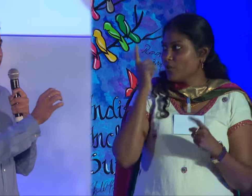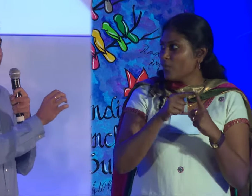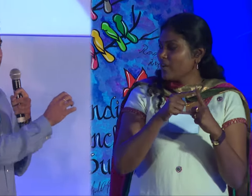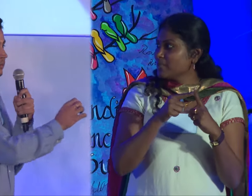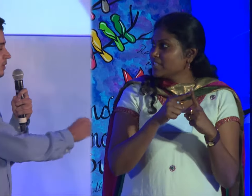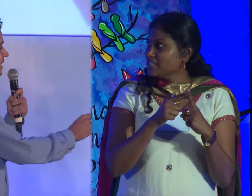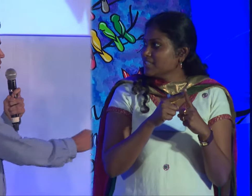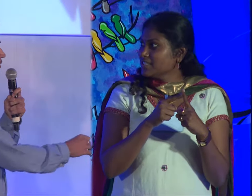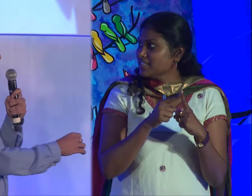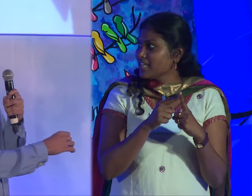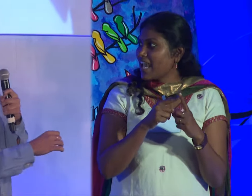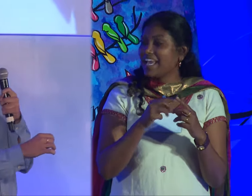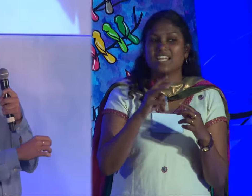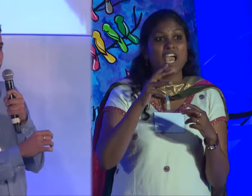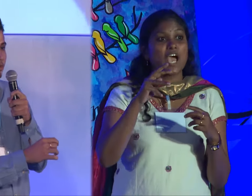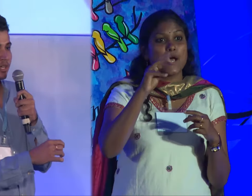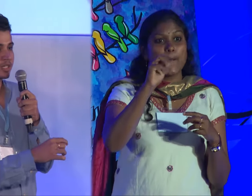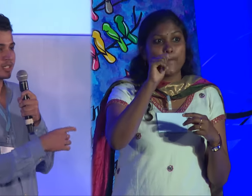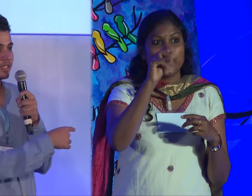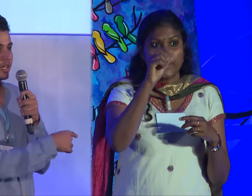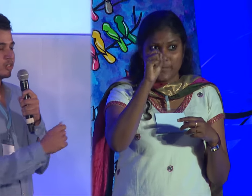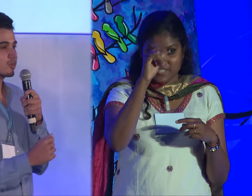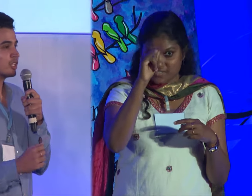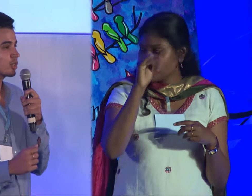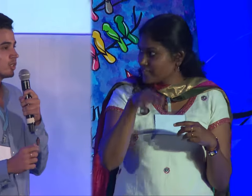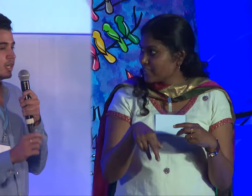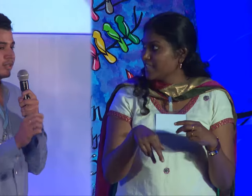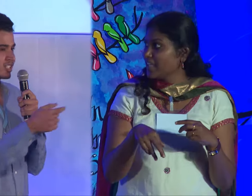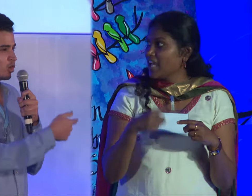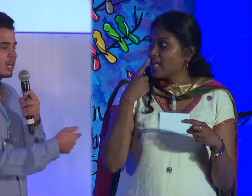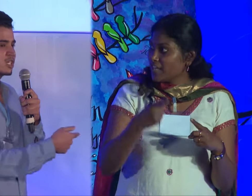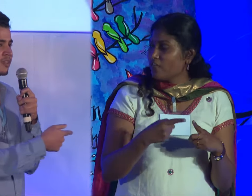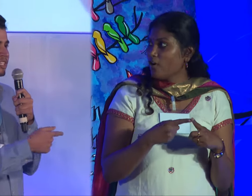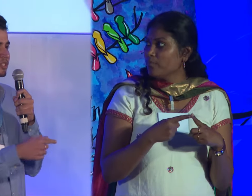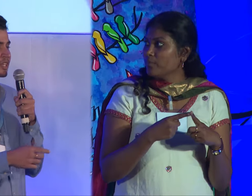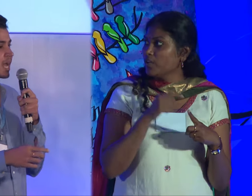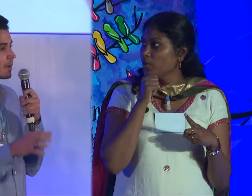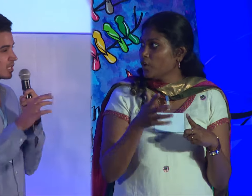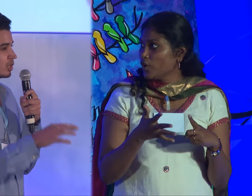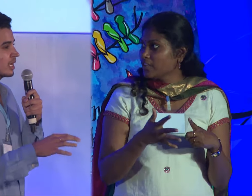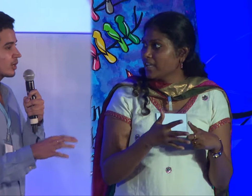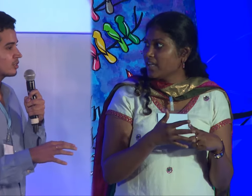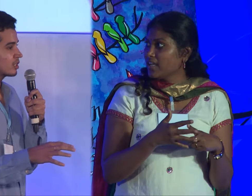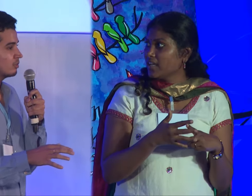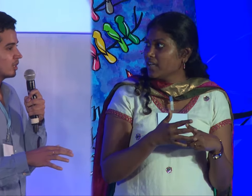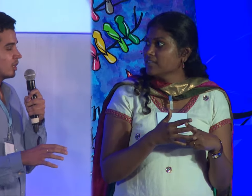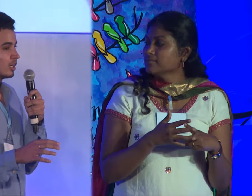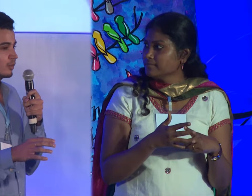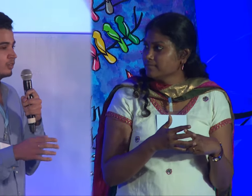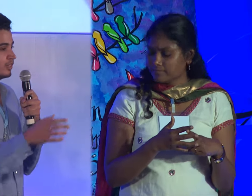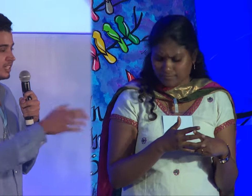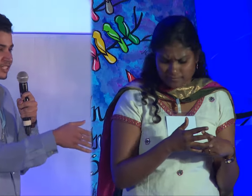in the Ministry of Youth Affairs and Sports policy that he just mentioned. There's the non-eligible events, which is an absolutely derogatory